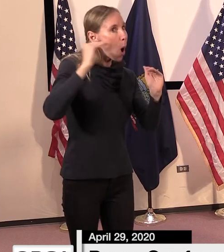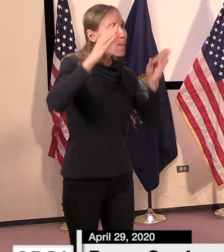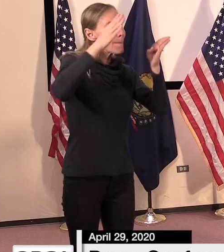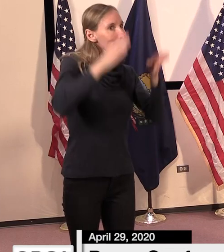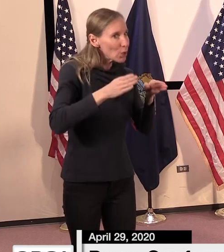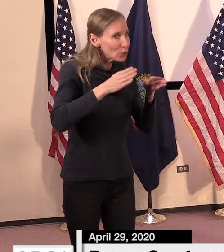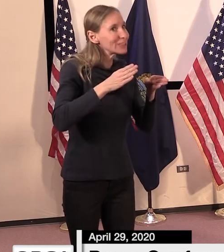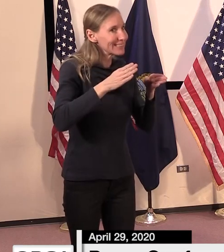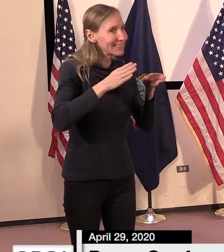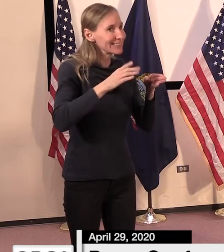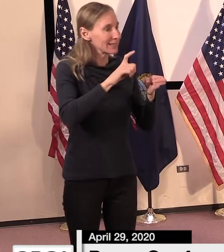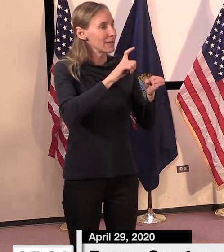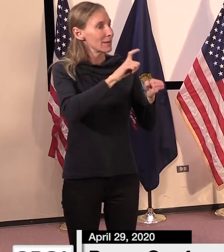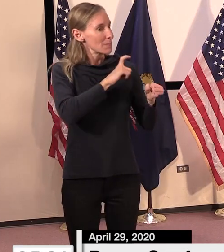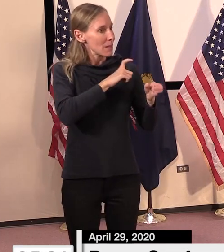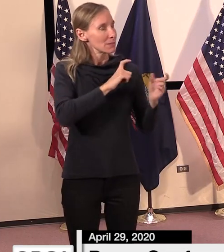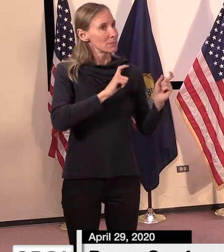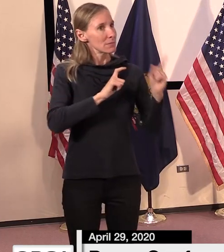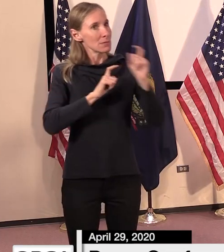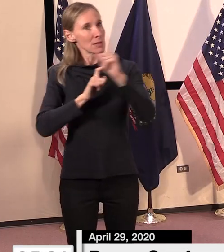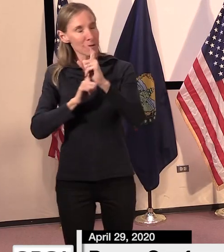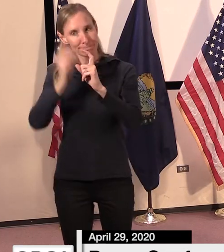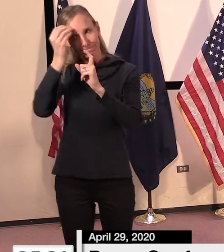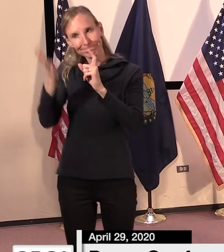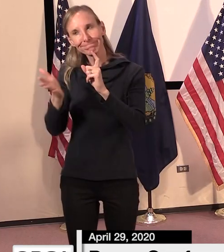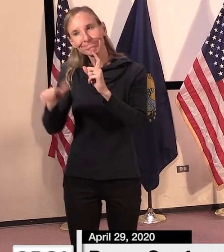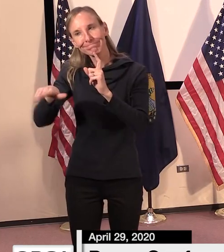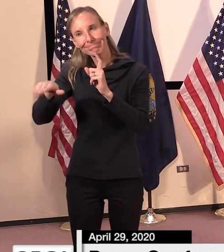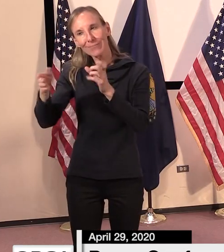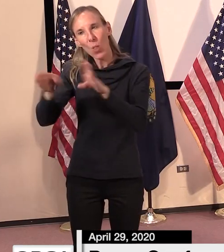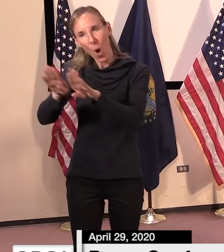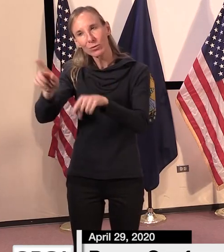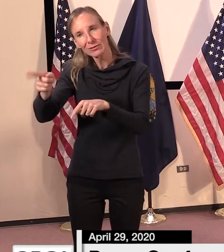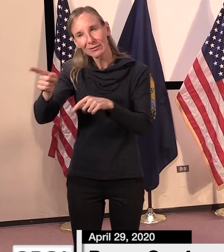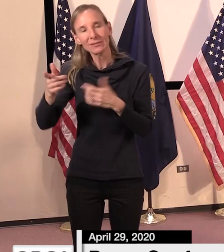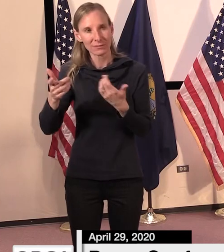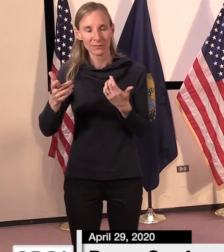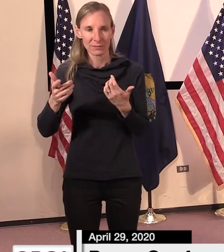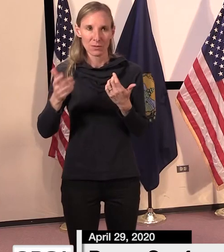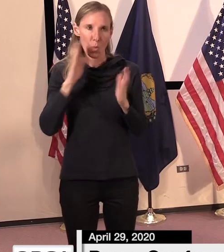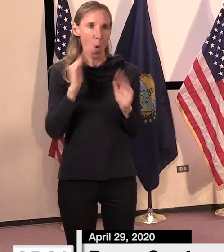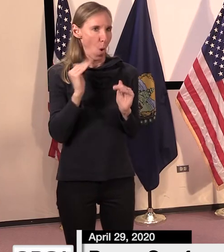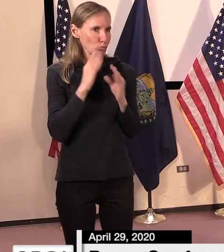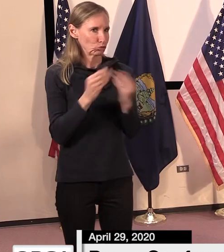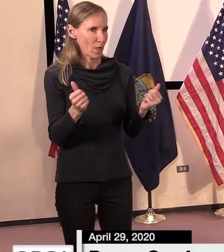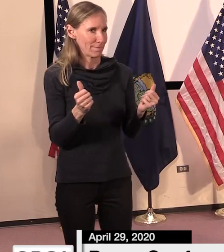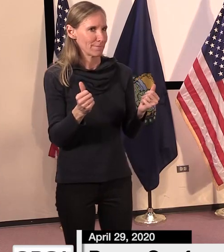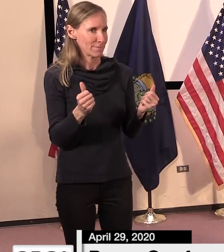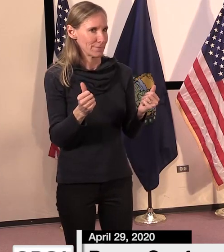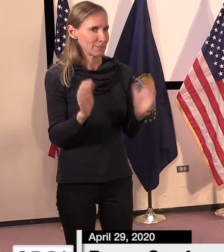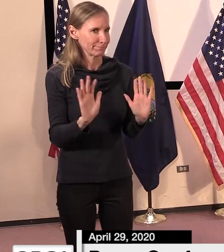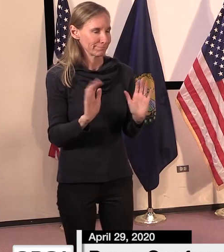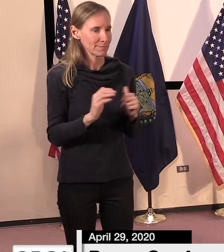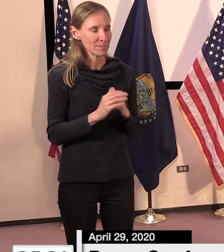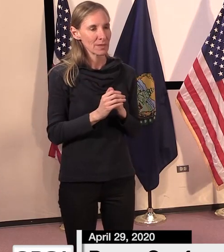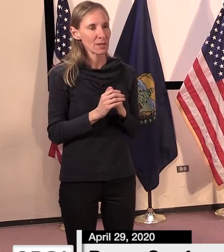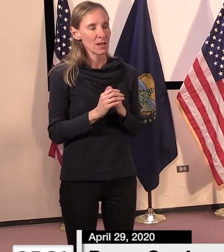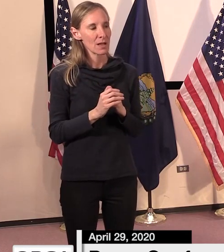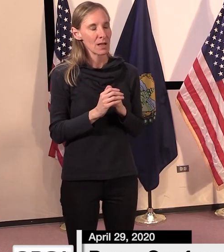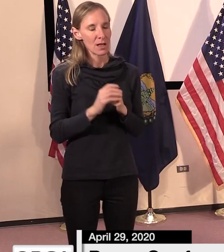the AG's team would solve the problems. So, and bottom line is maybe